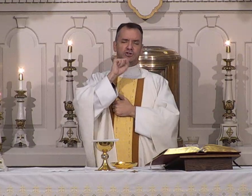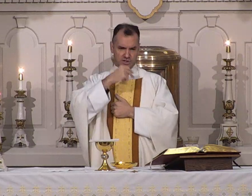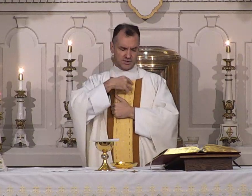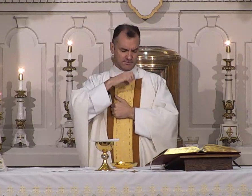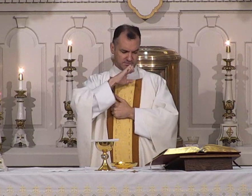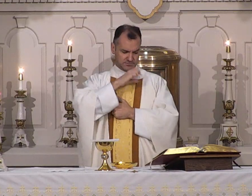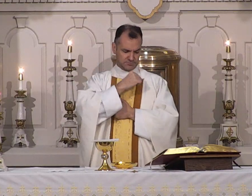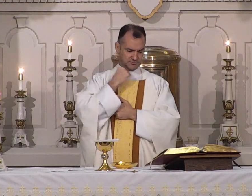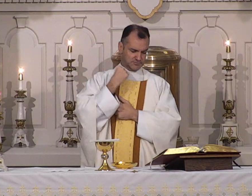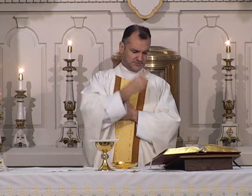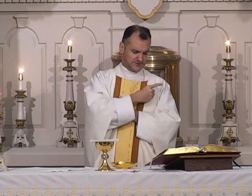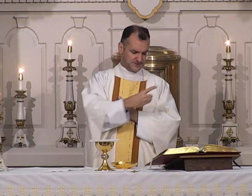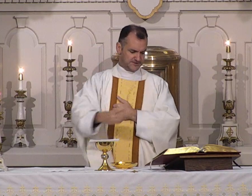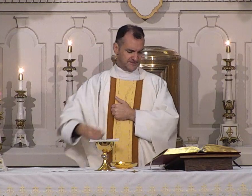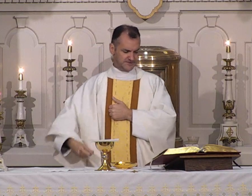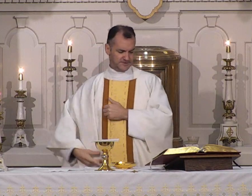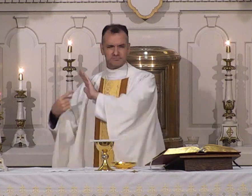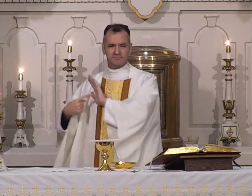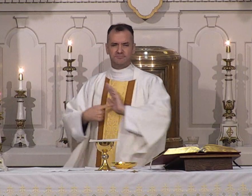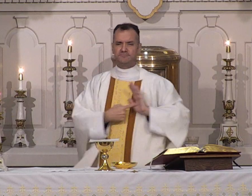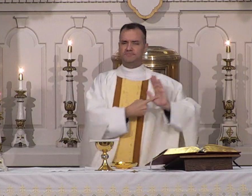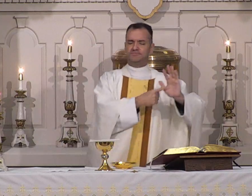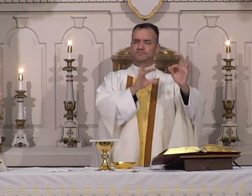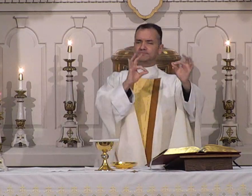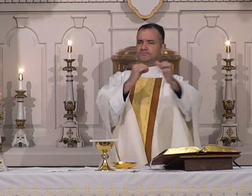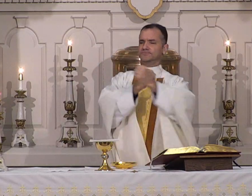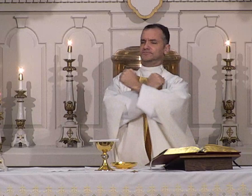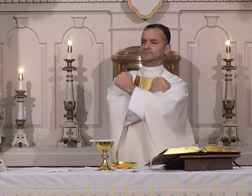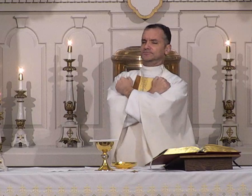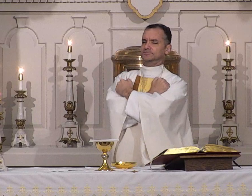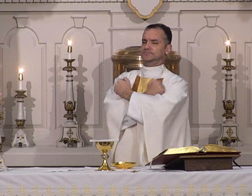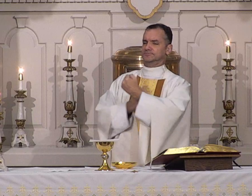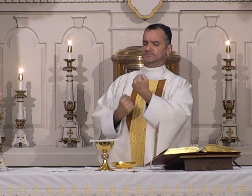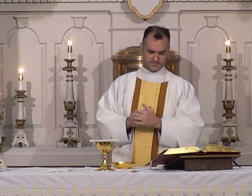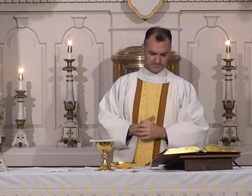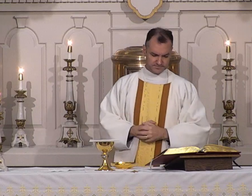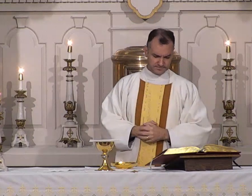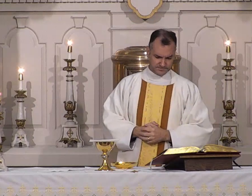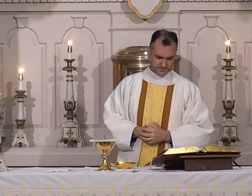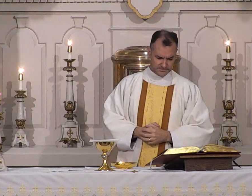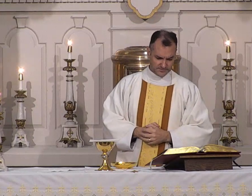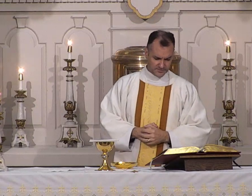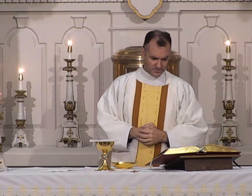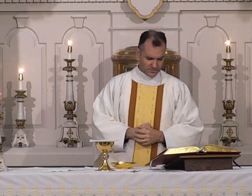our Pope, Cardinal Sean, our Bishop, and all the clergy.